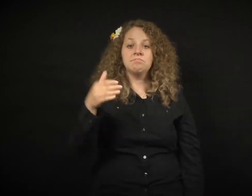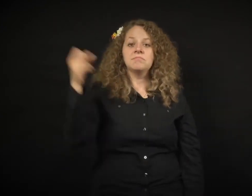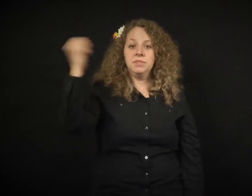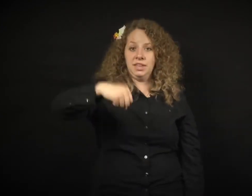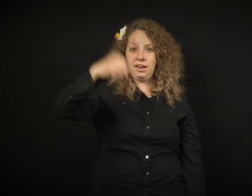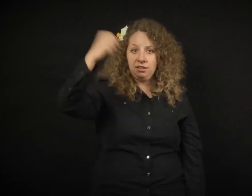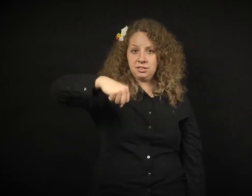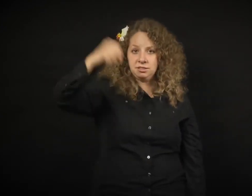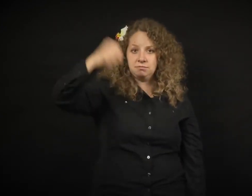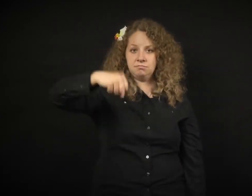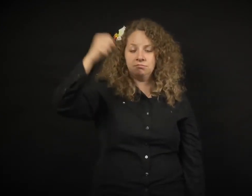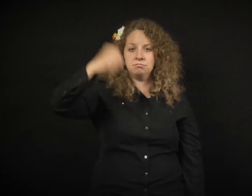Yes.